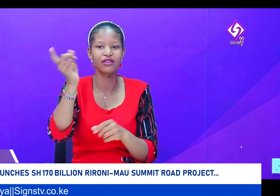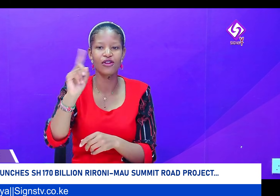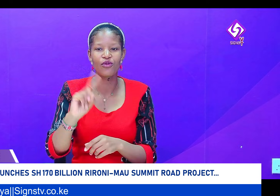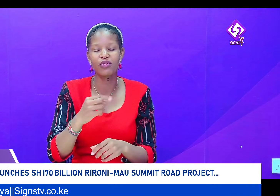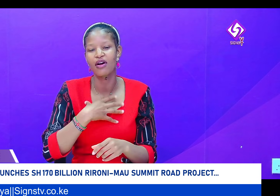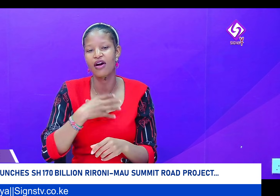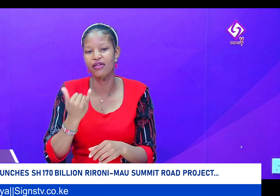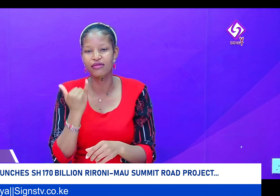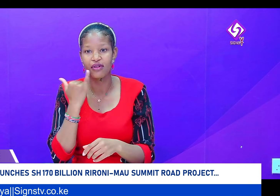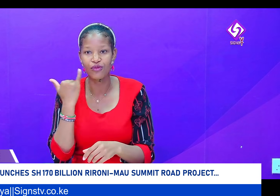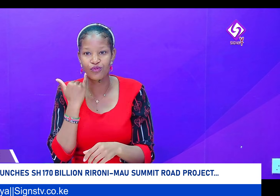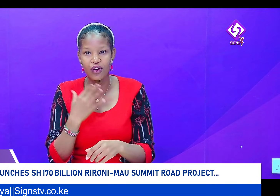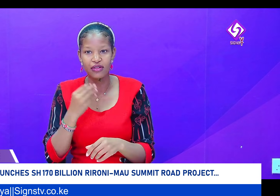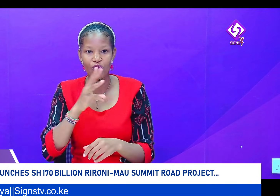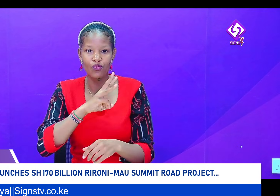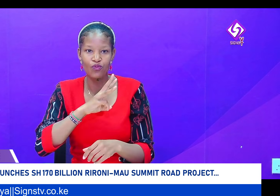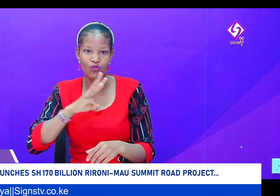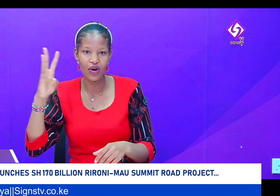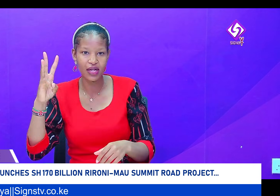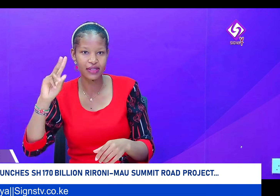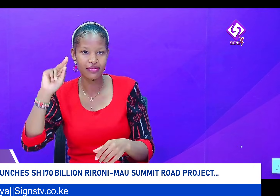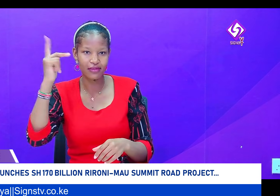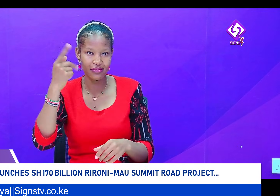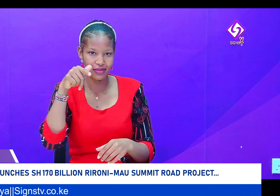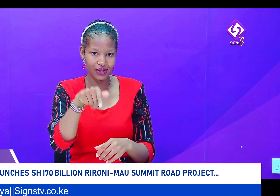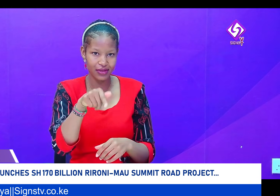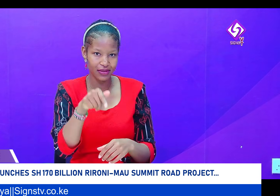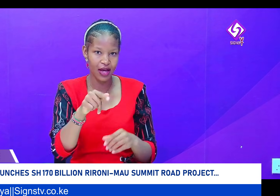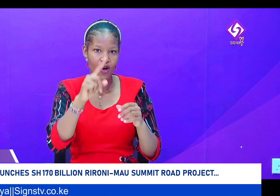links Nairobi, Nakuru, and Western Kenya.